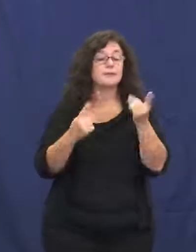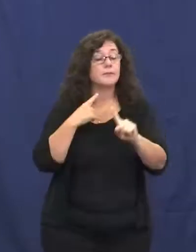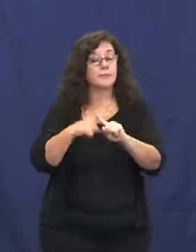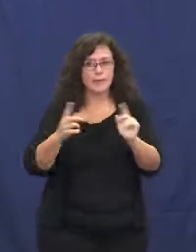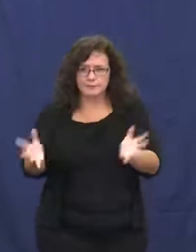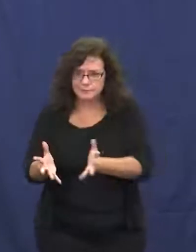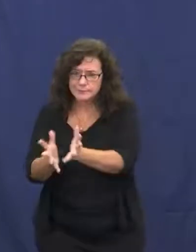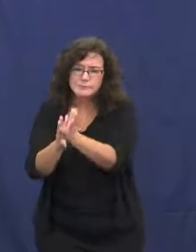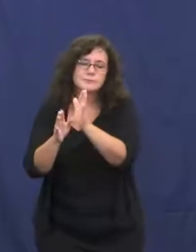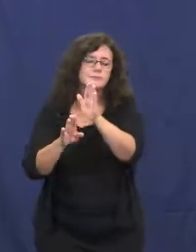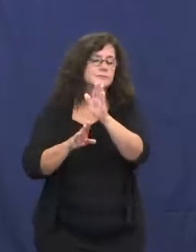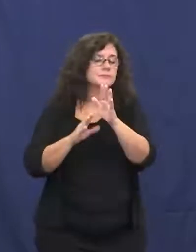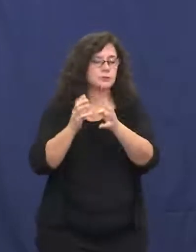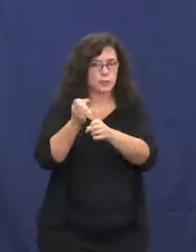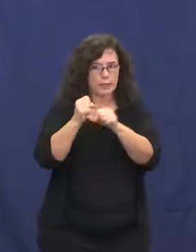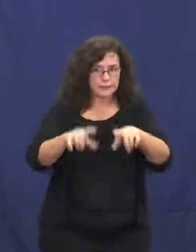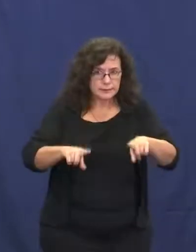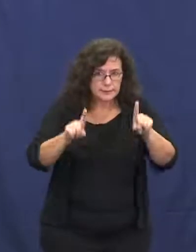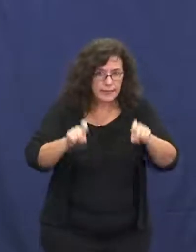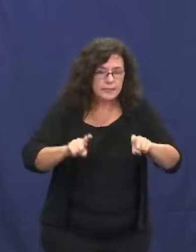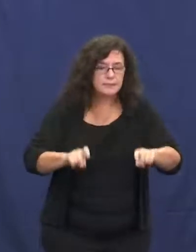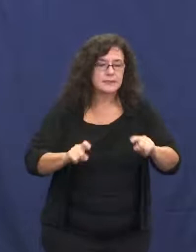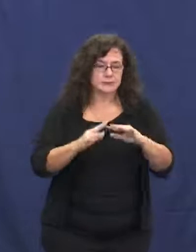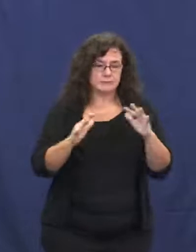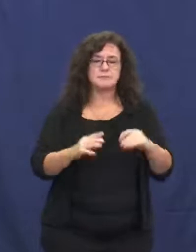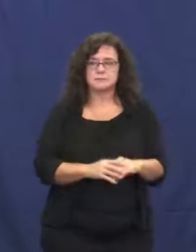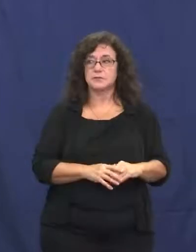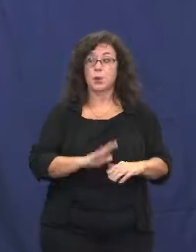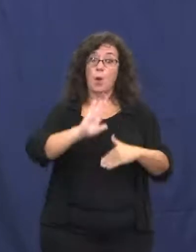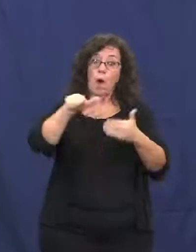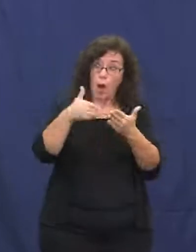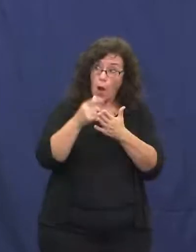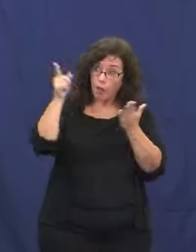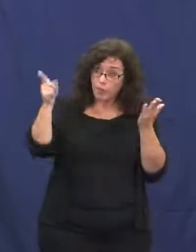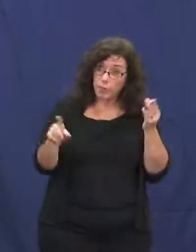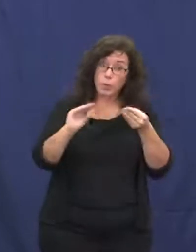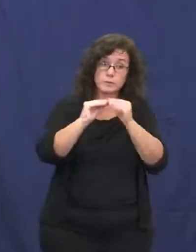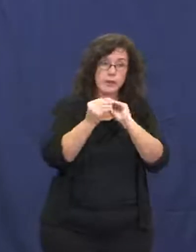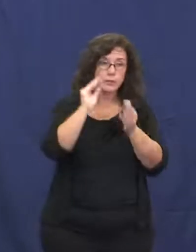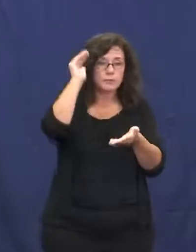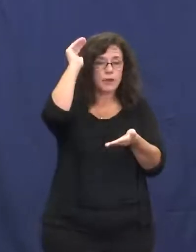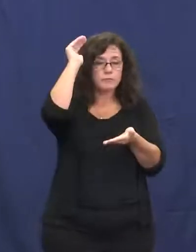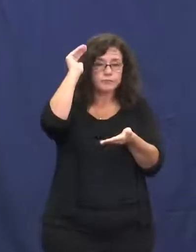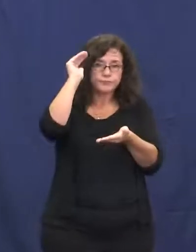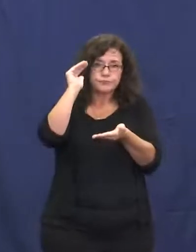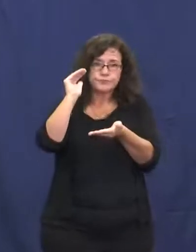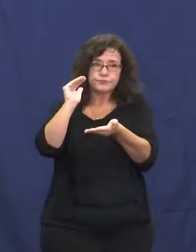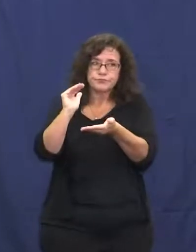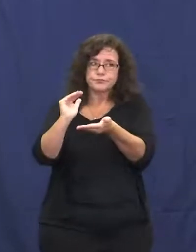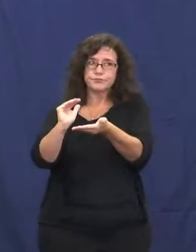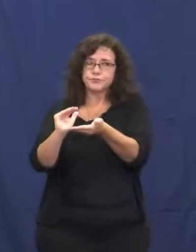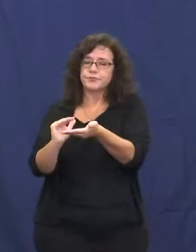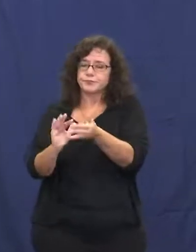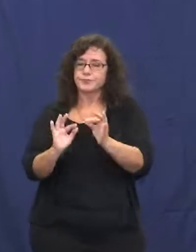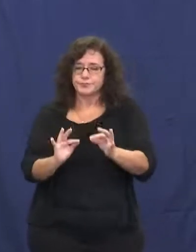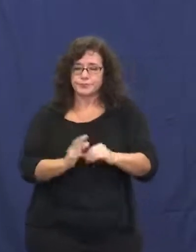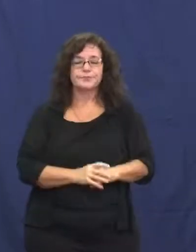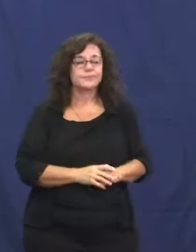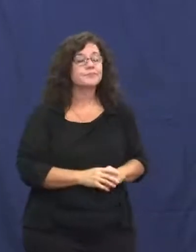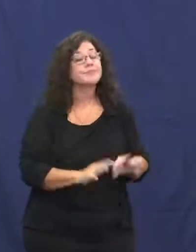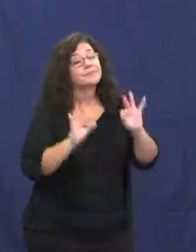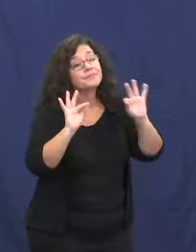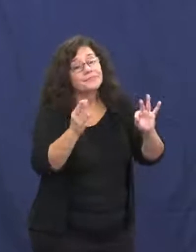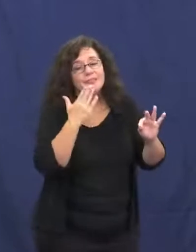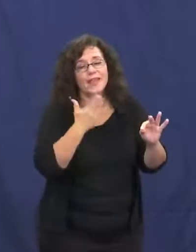and so all is trending well. So with that, I'll conclude my remarks for today. Thank